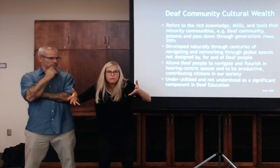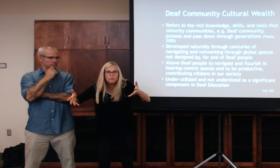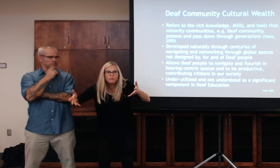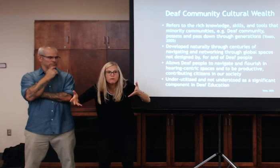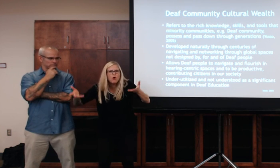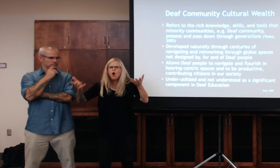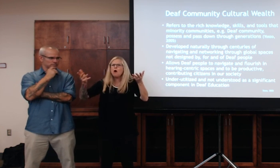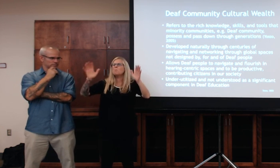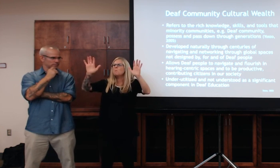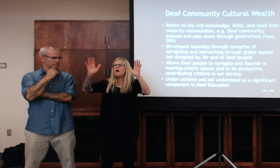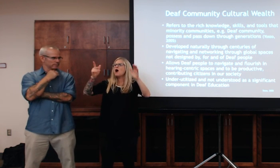gesturing.